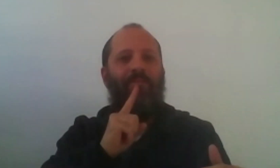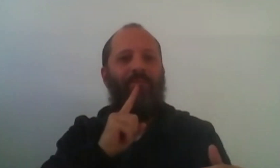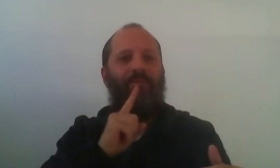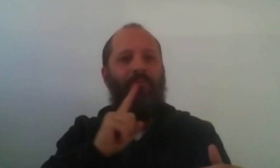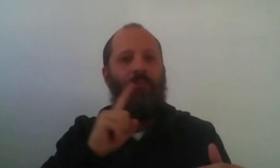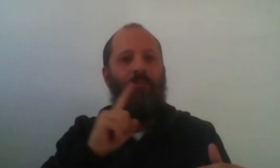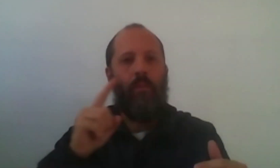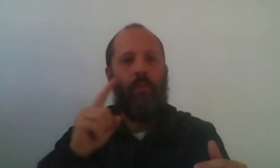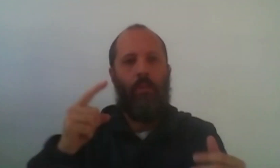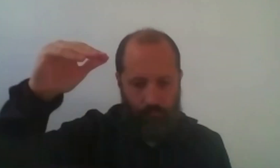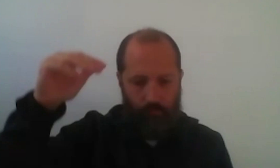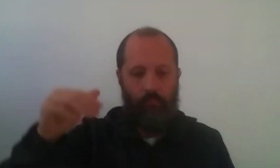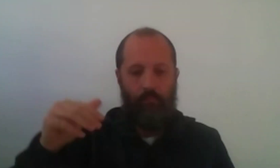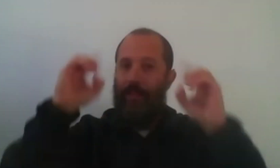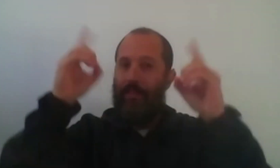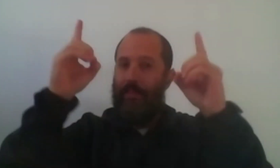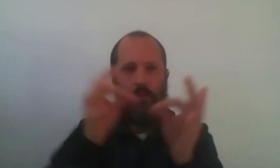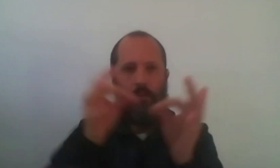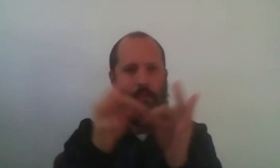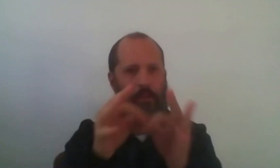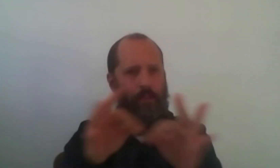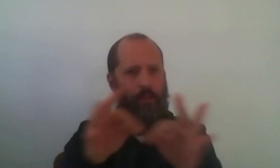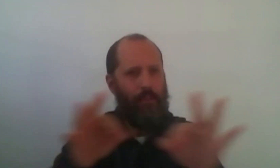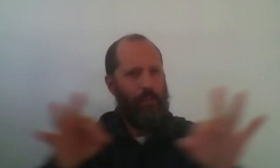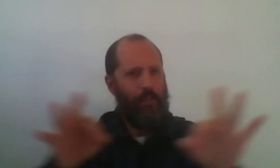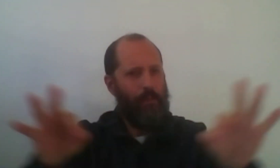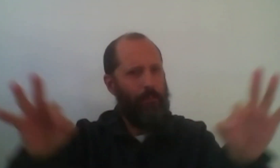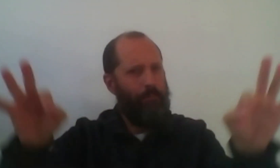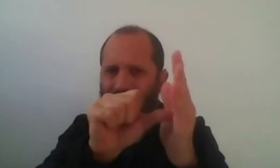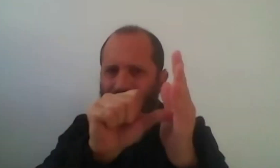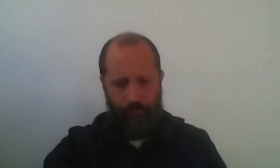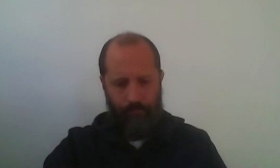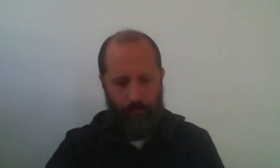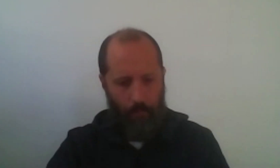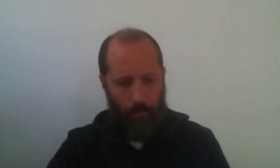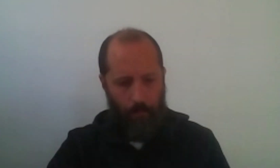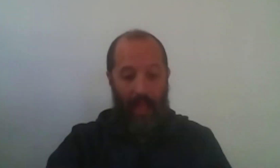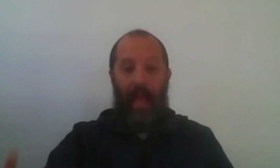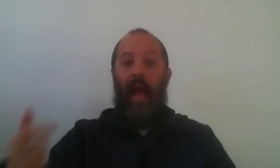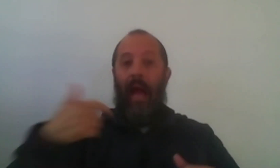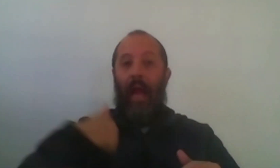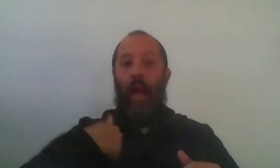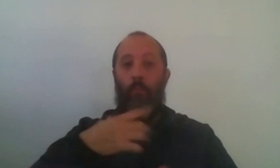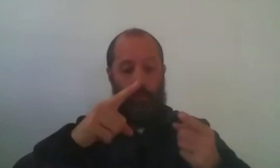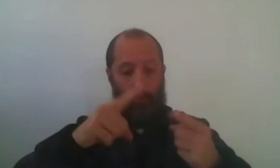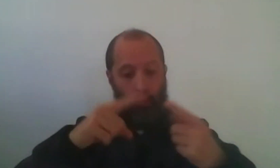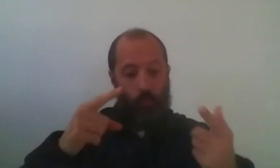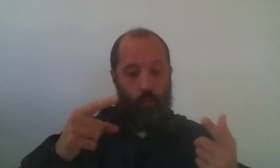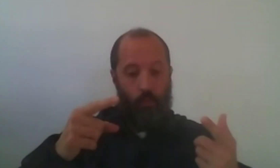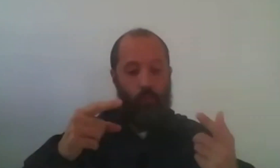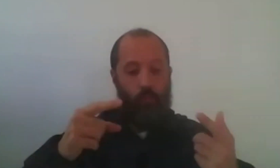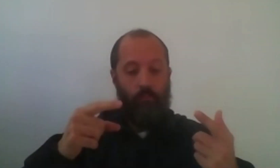what it's like to be deaf, to live in a deaf world, to experience silence. I mean, so education is the key.